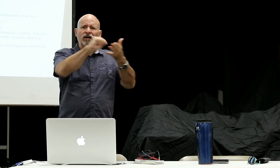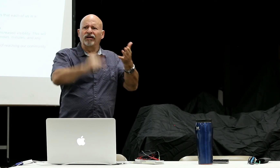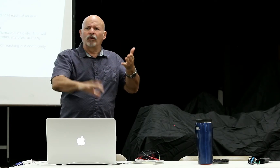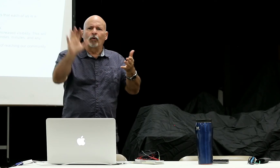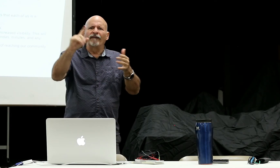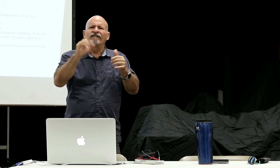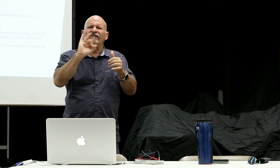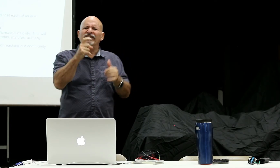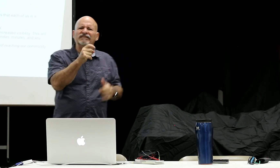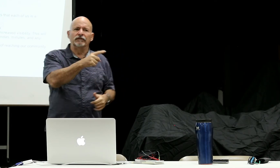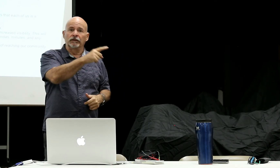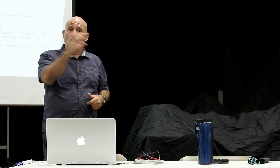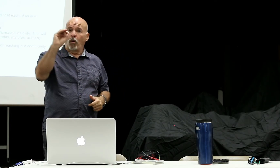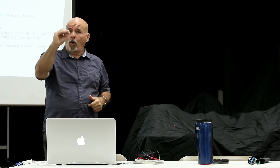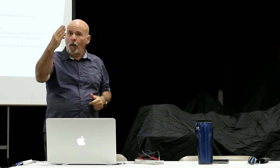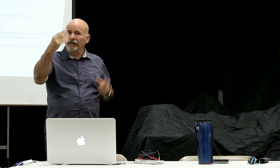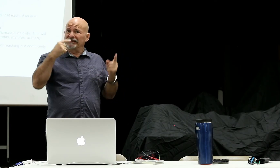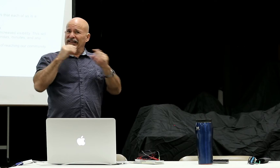And we voted for that.